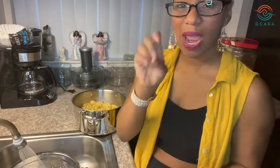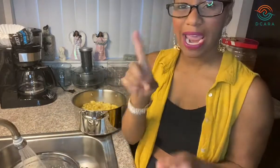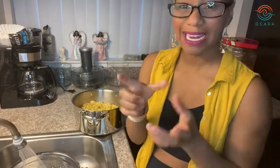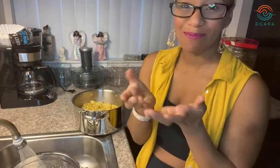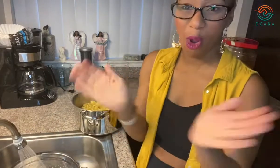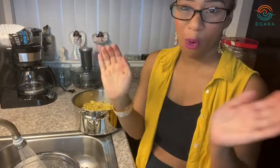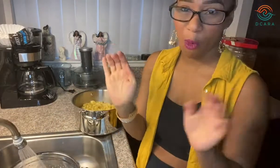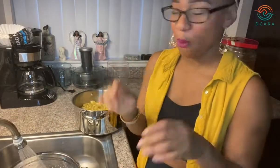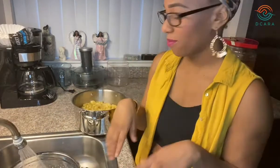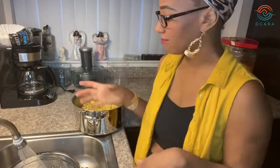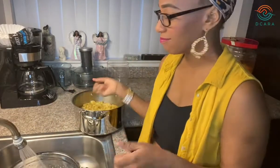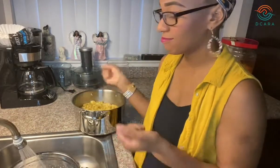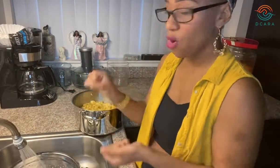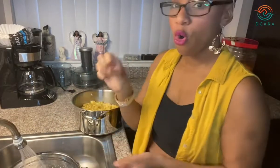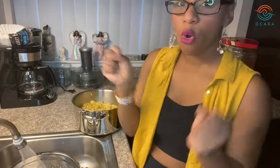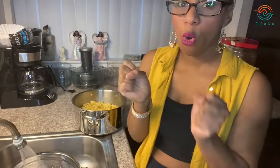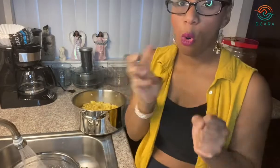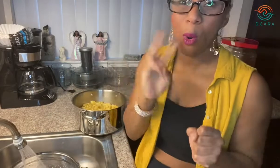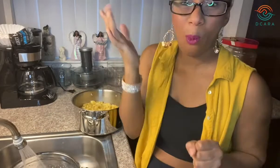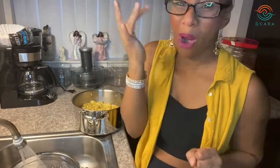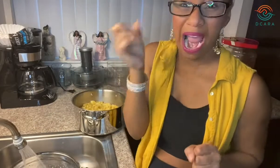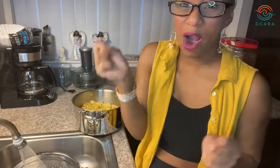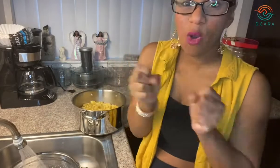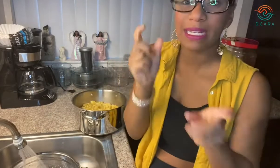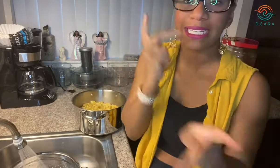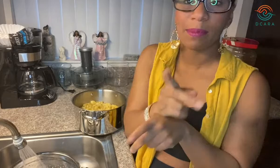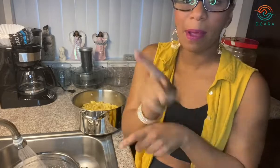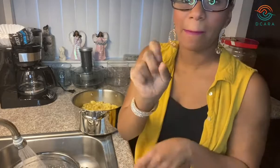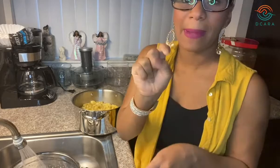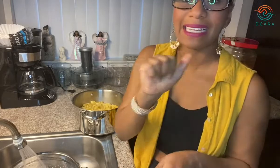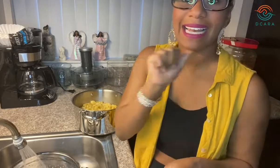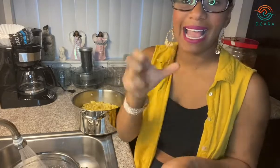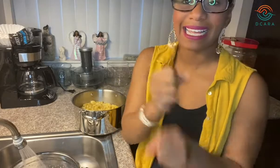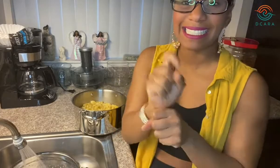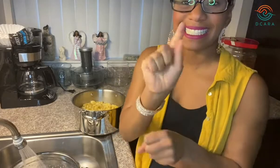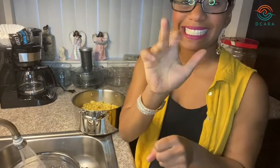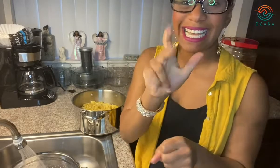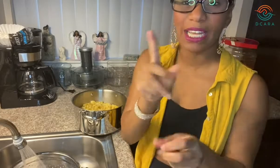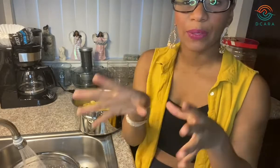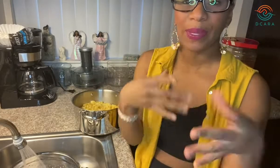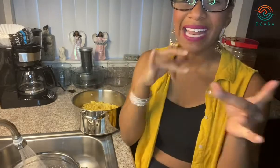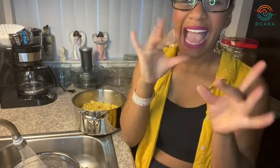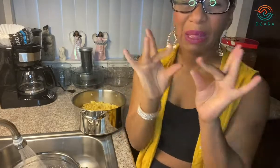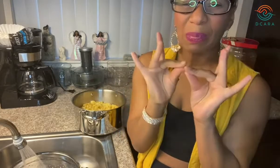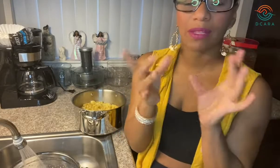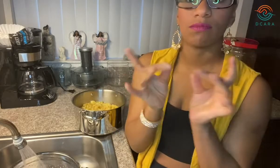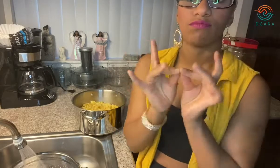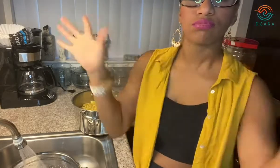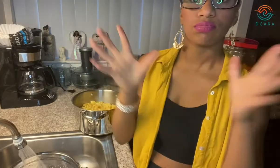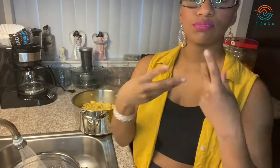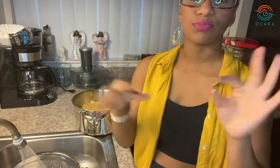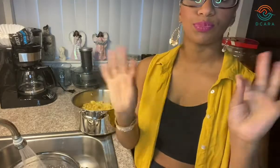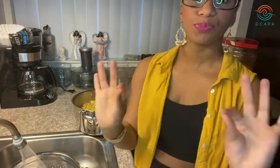pasta in cold water. The reason we're using cold water is it helps the pasta not to stick